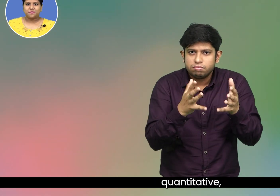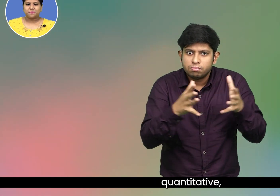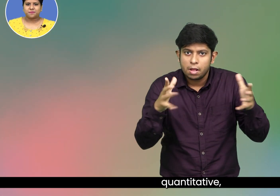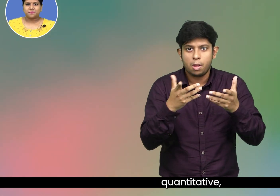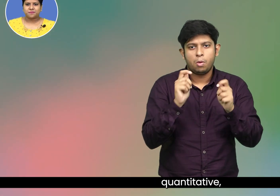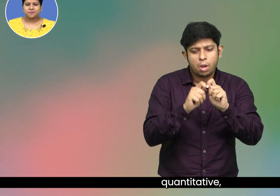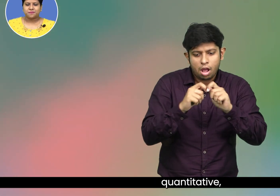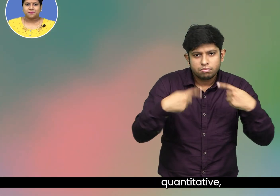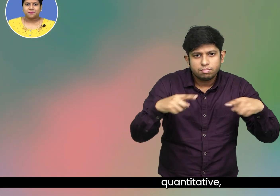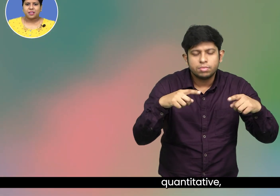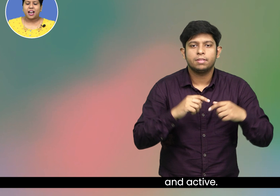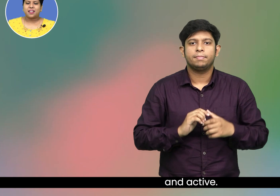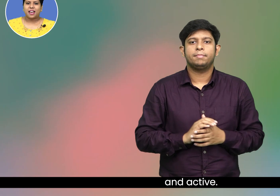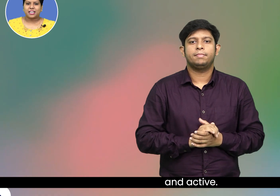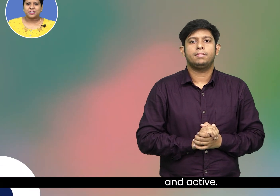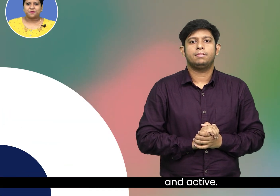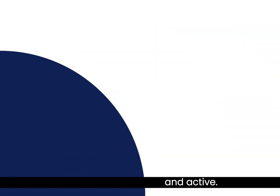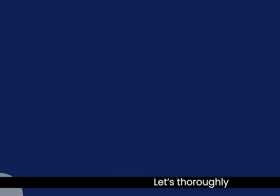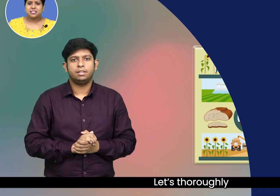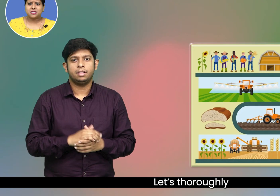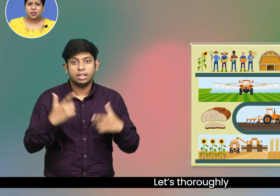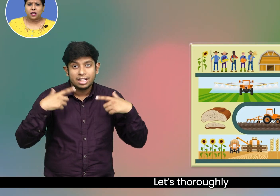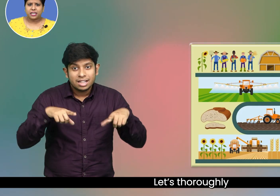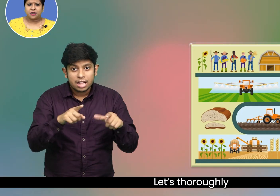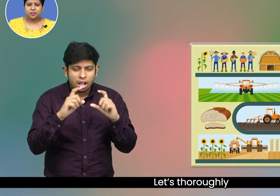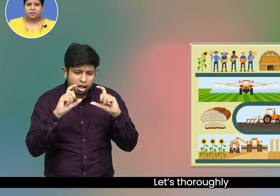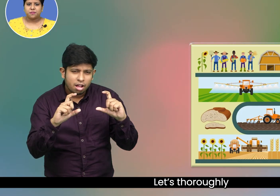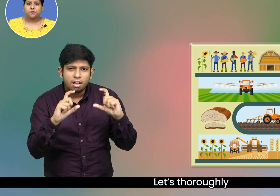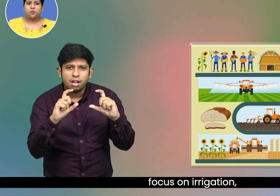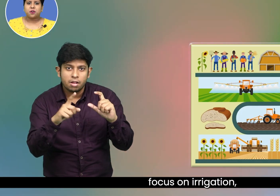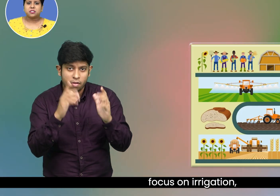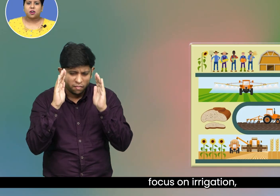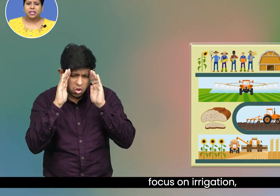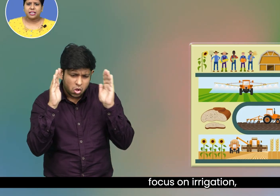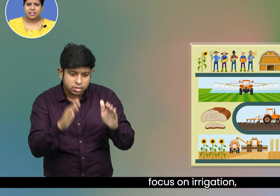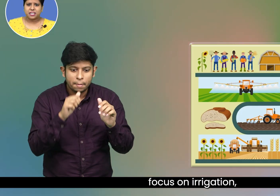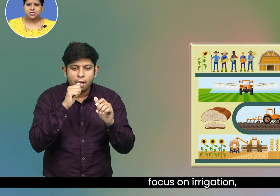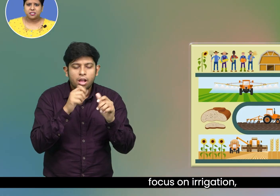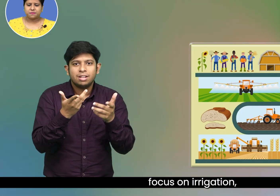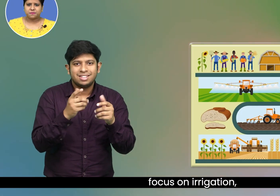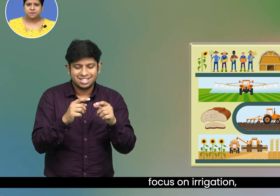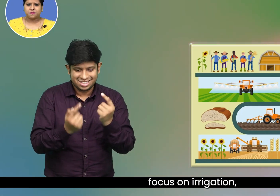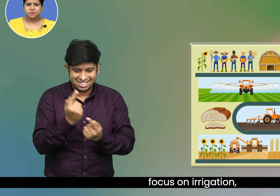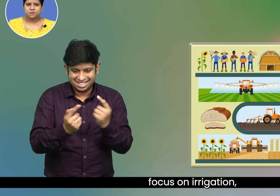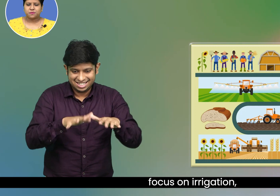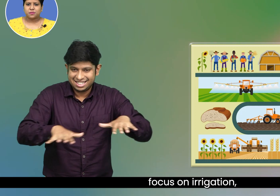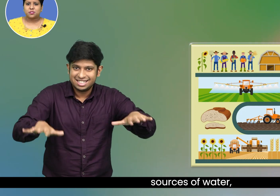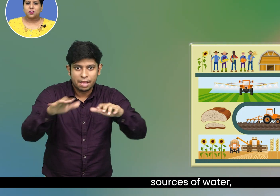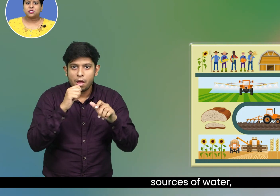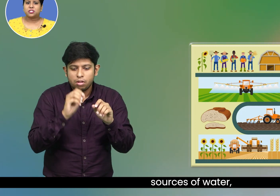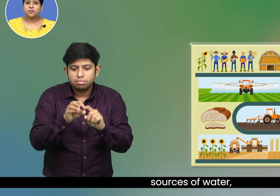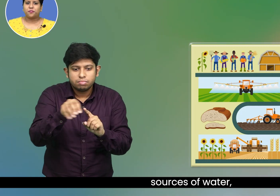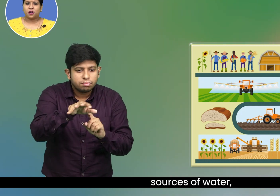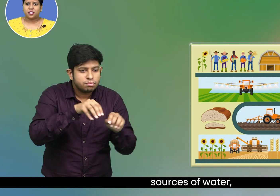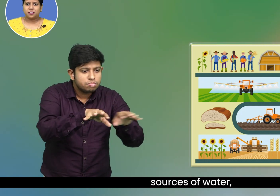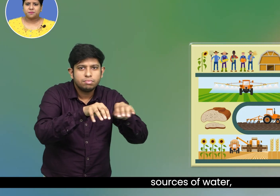quantitative, and active. Let's thoroughly focus on irrigation,